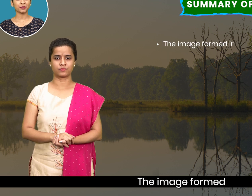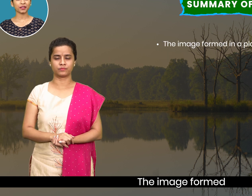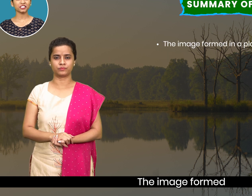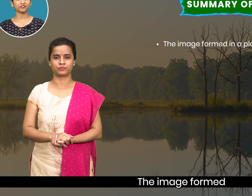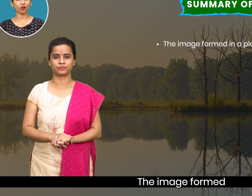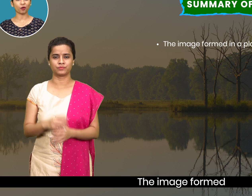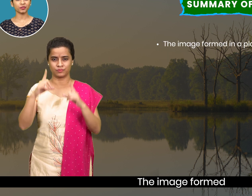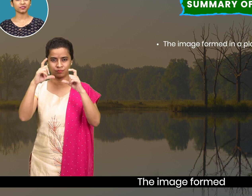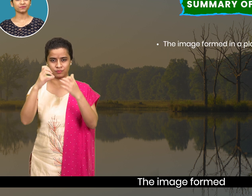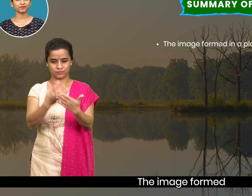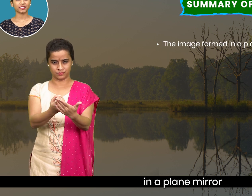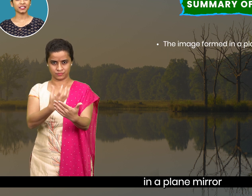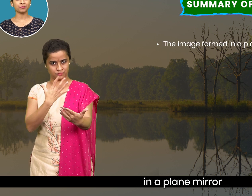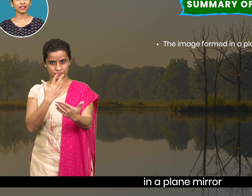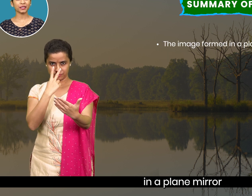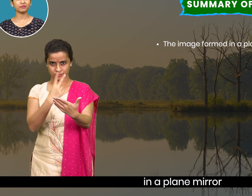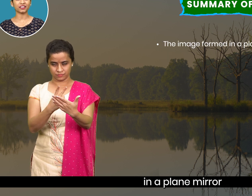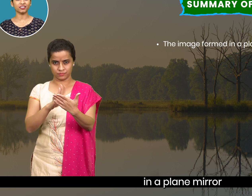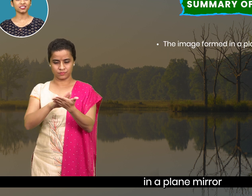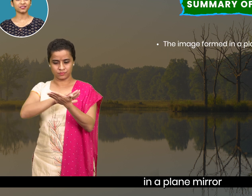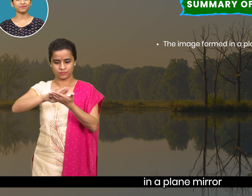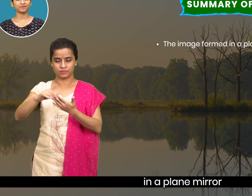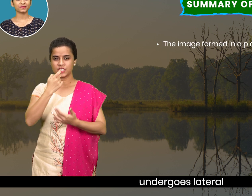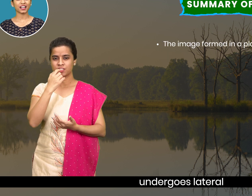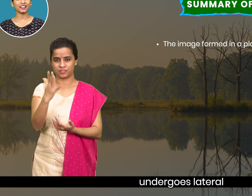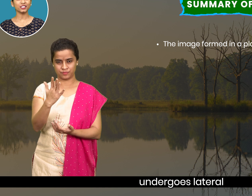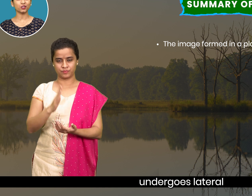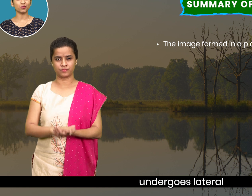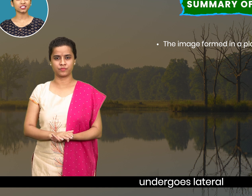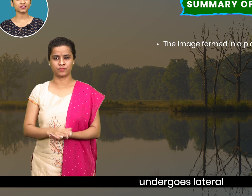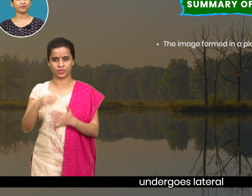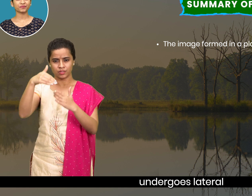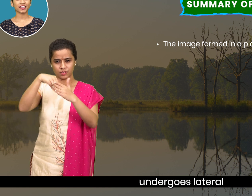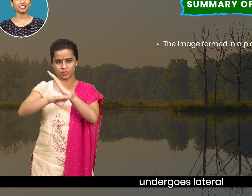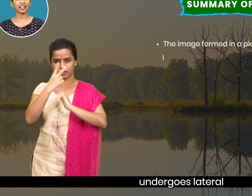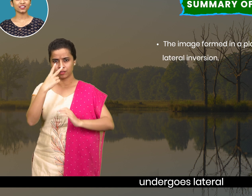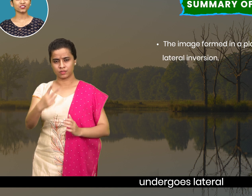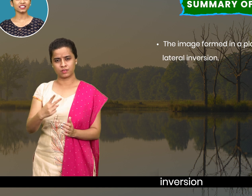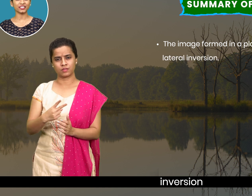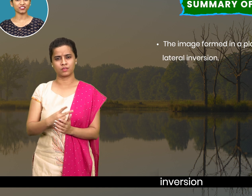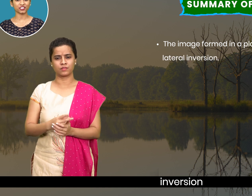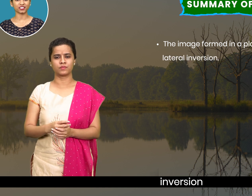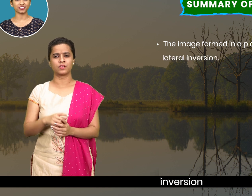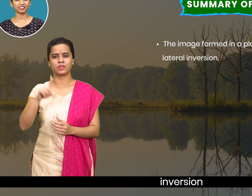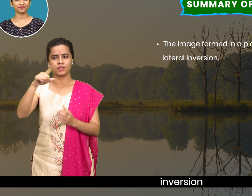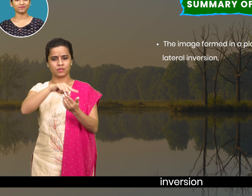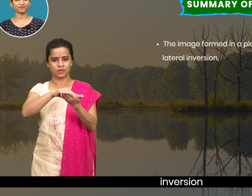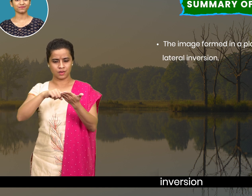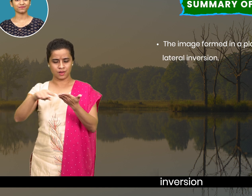The image formed in a plane mirror undergoes lateral